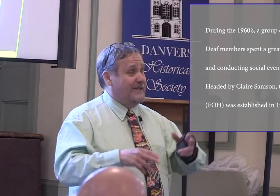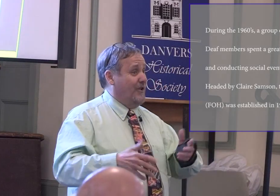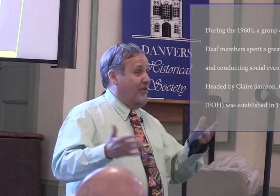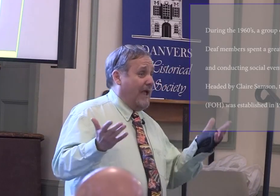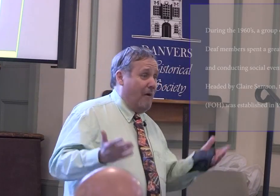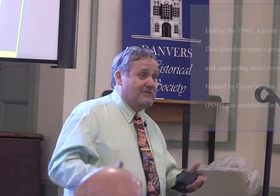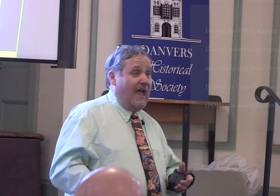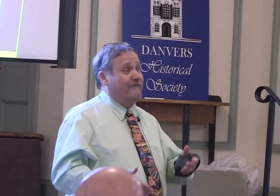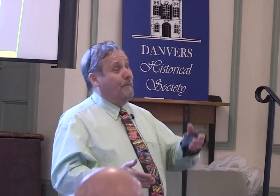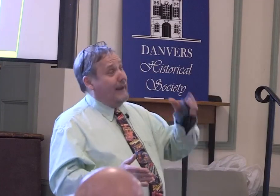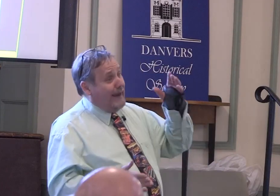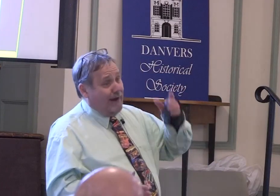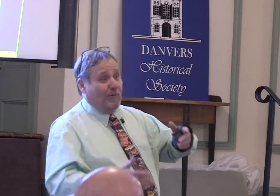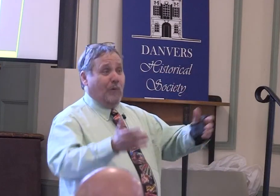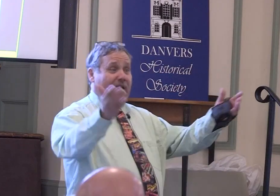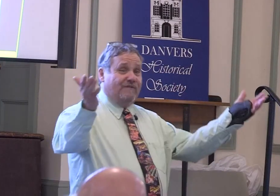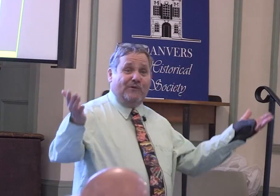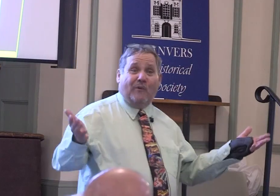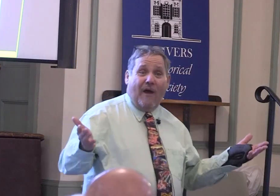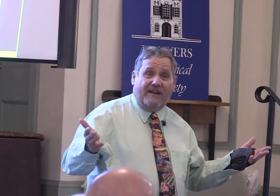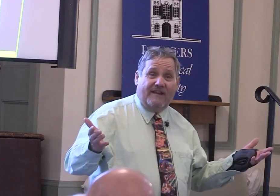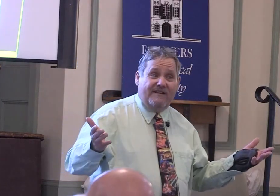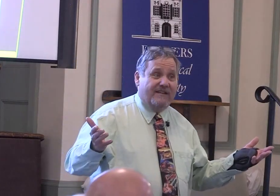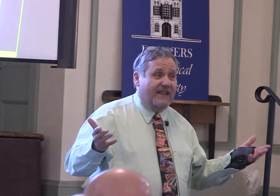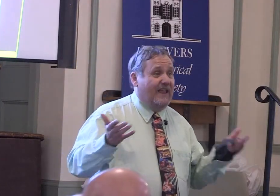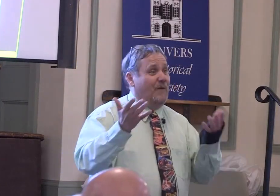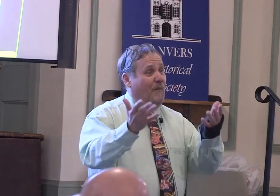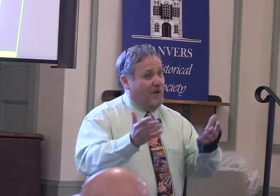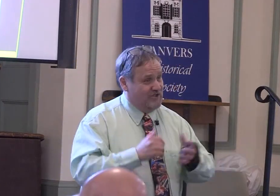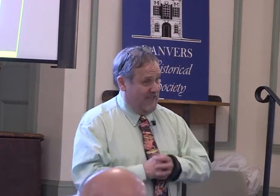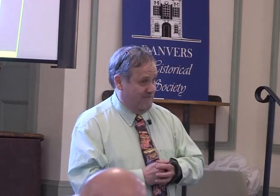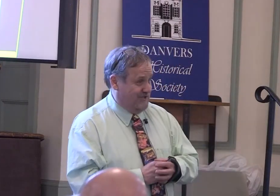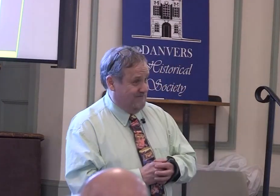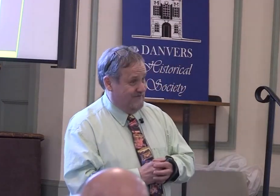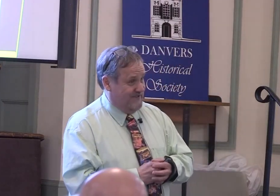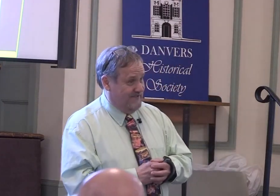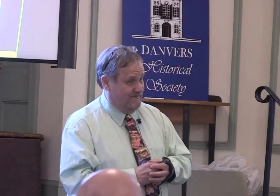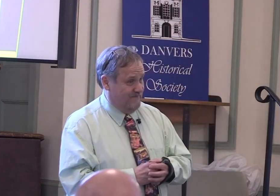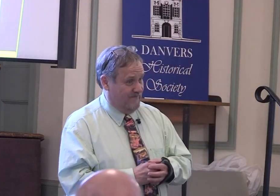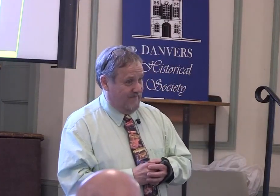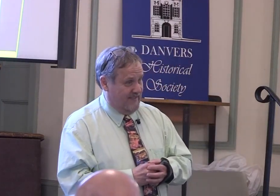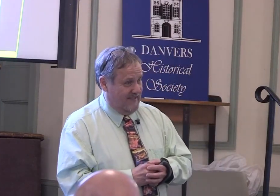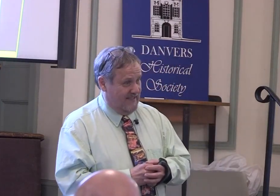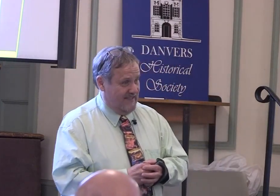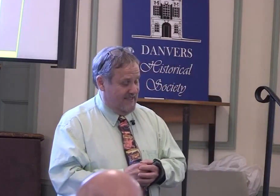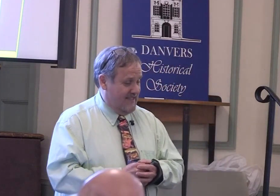home, sit on the couch, have a beer, whatever you want, and watch a captioned movie.